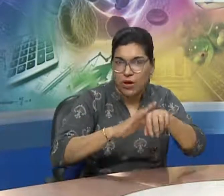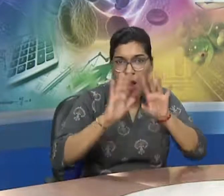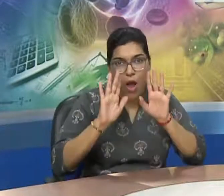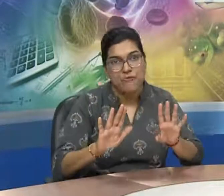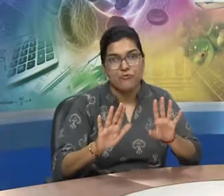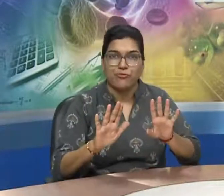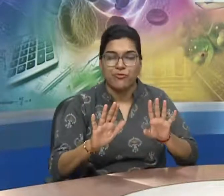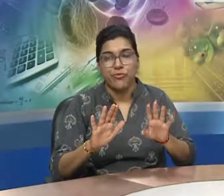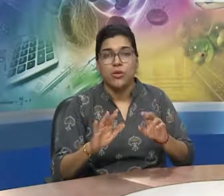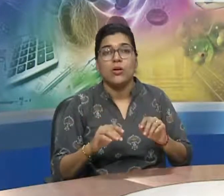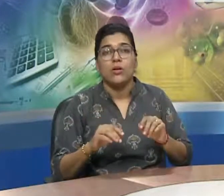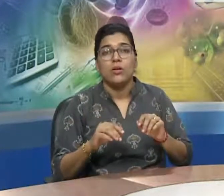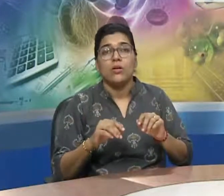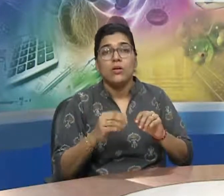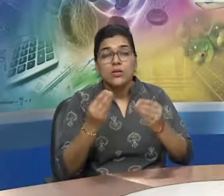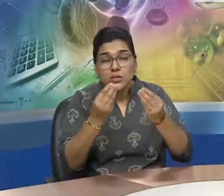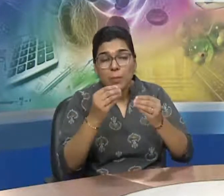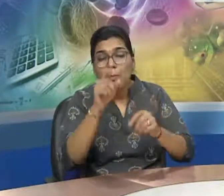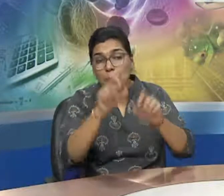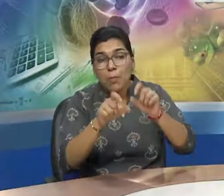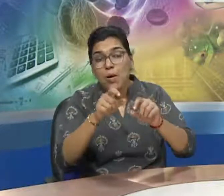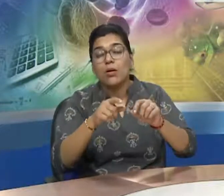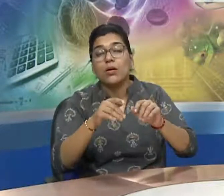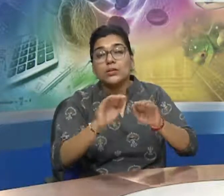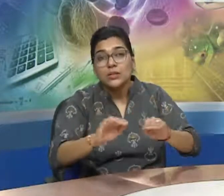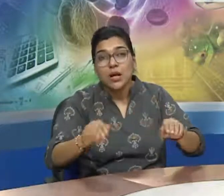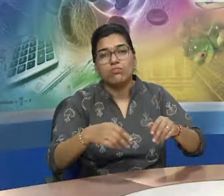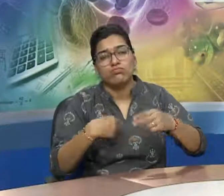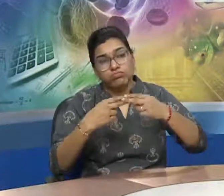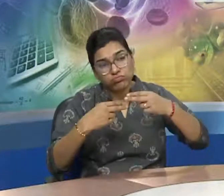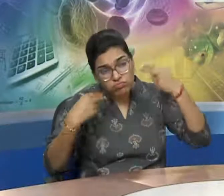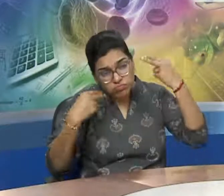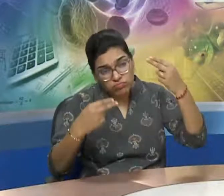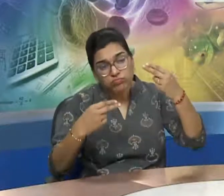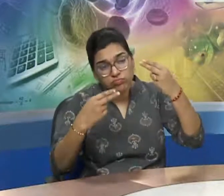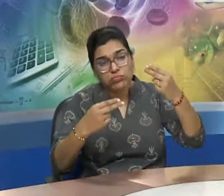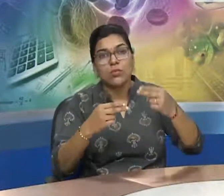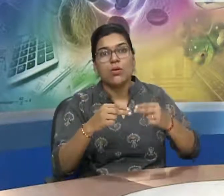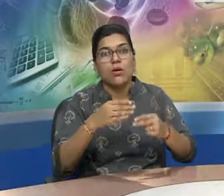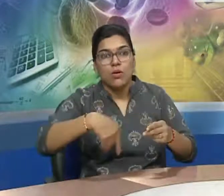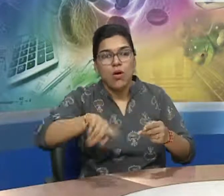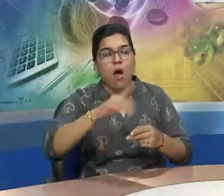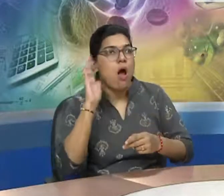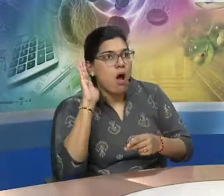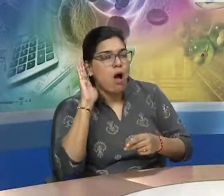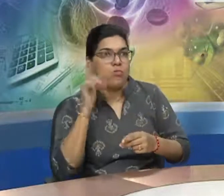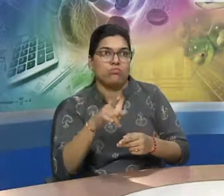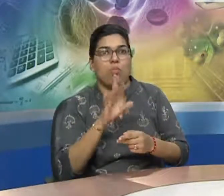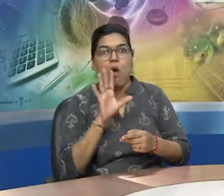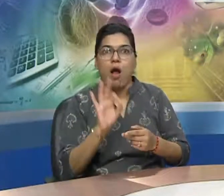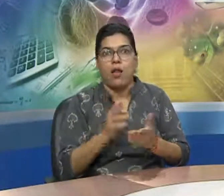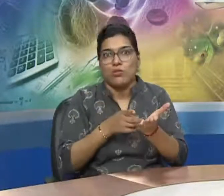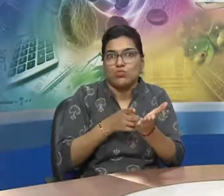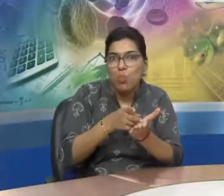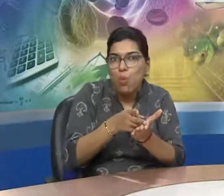So these experiences often take away some of our honesty and innocence.